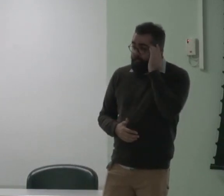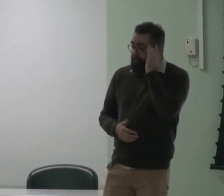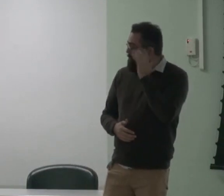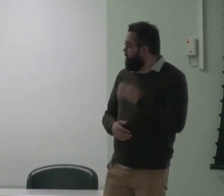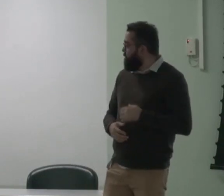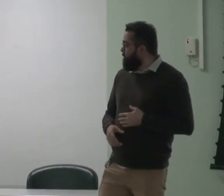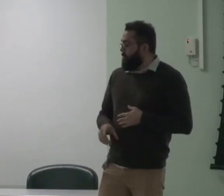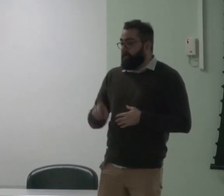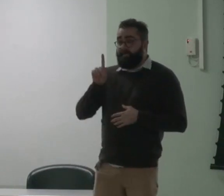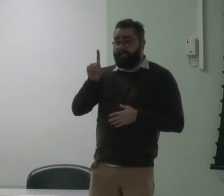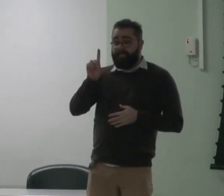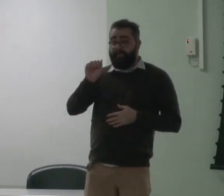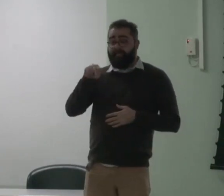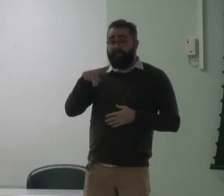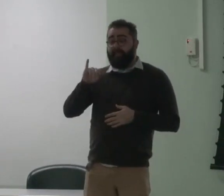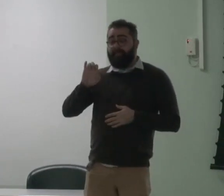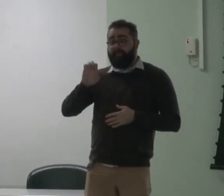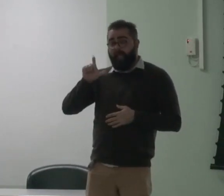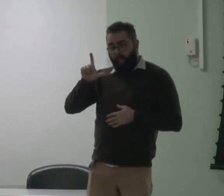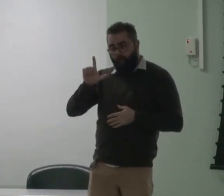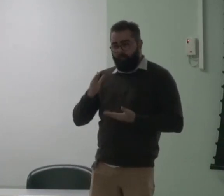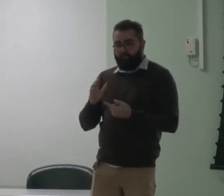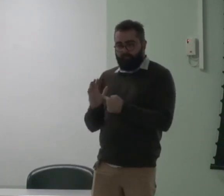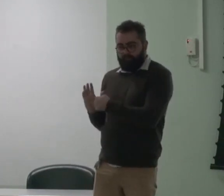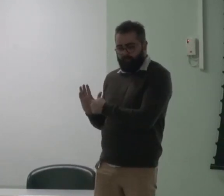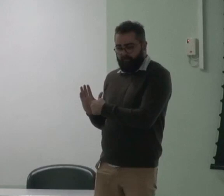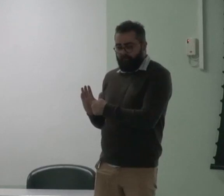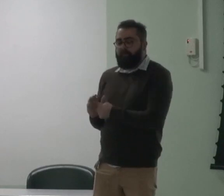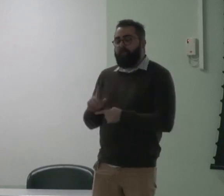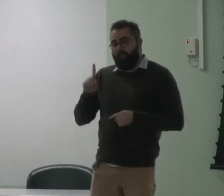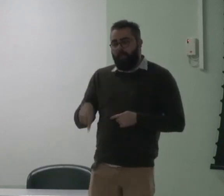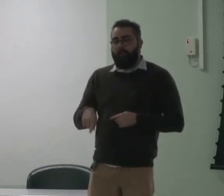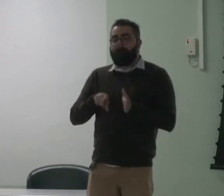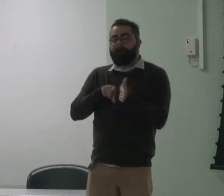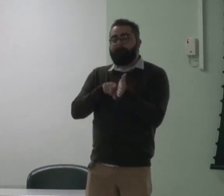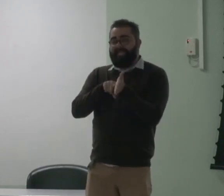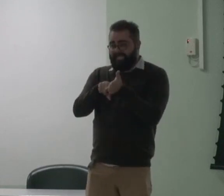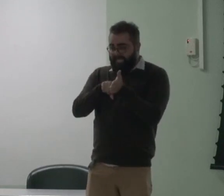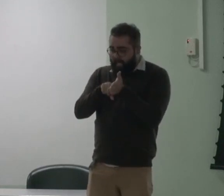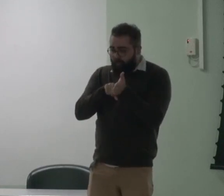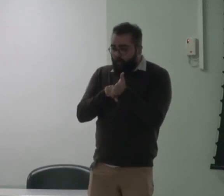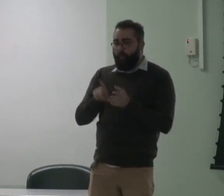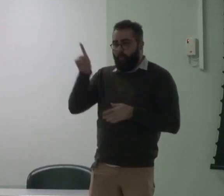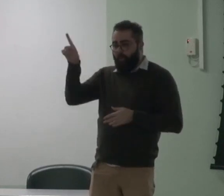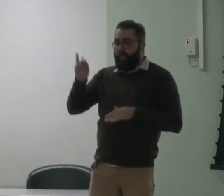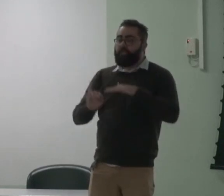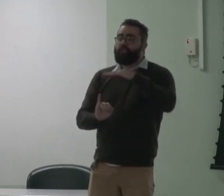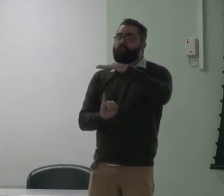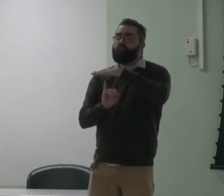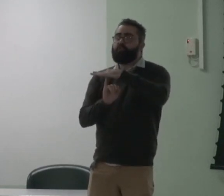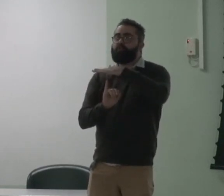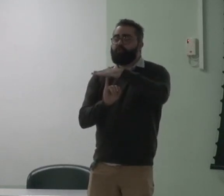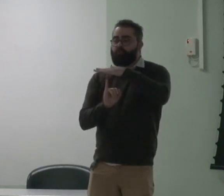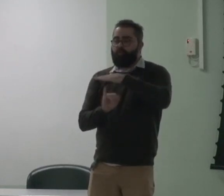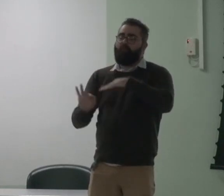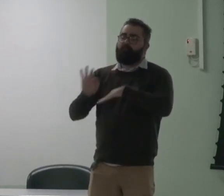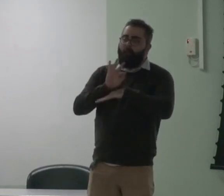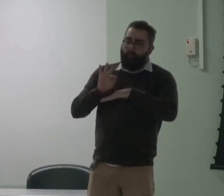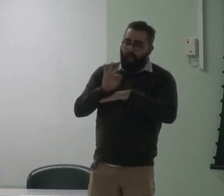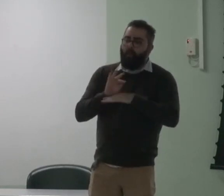Daniel Zeman is a research associate at the Institute of Formal and Applied